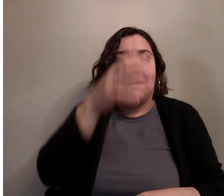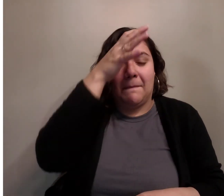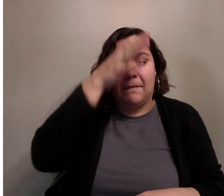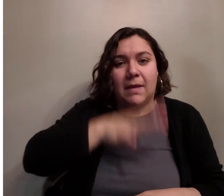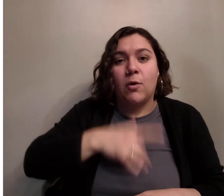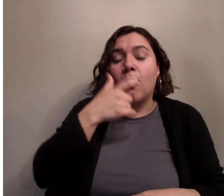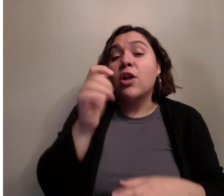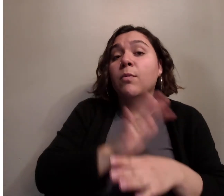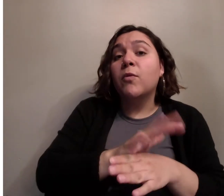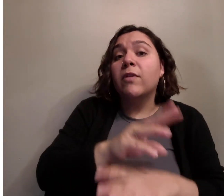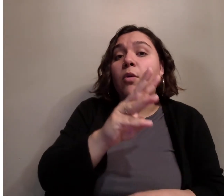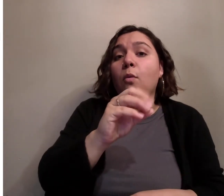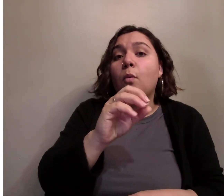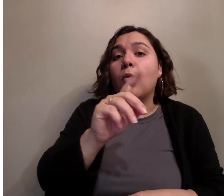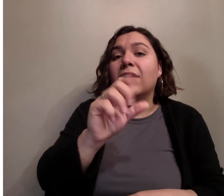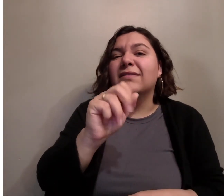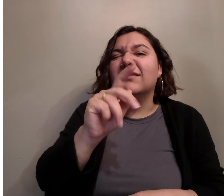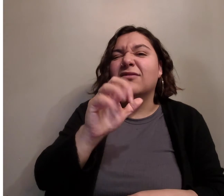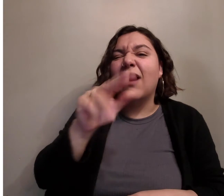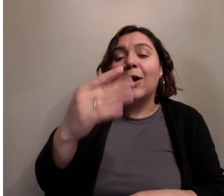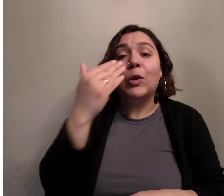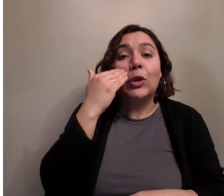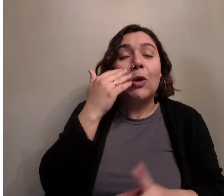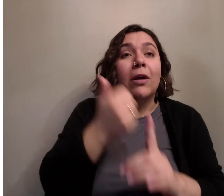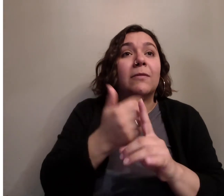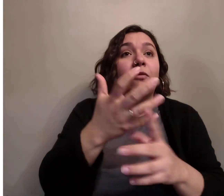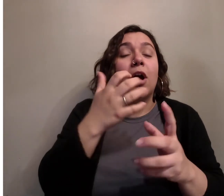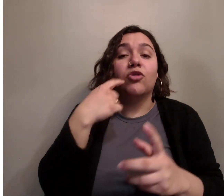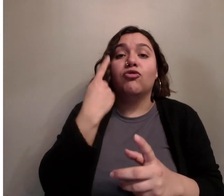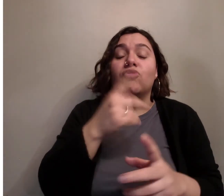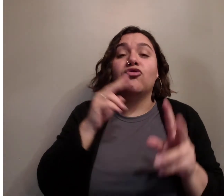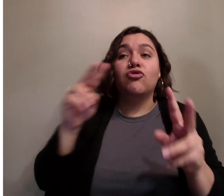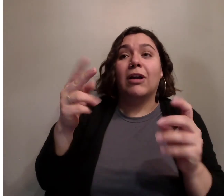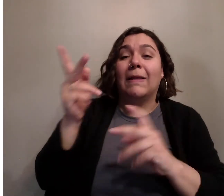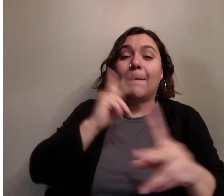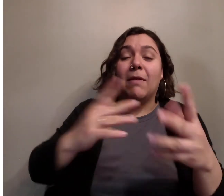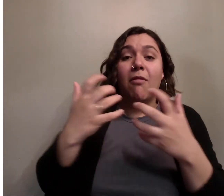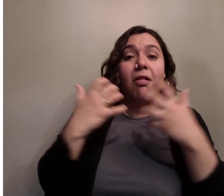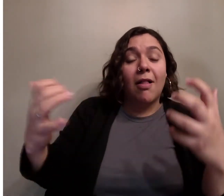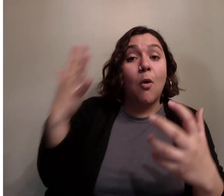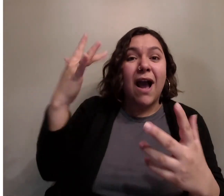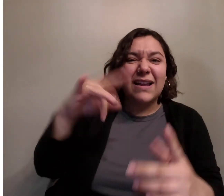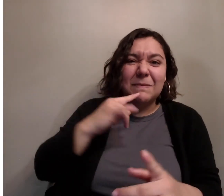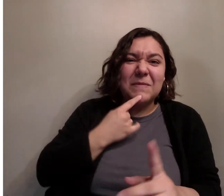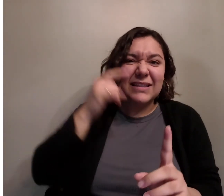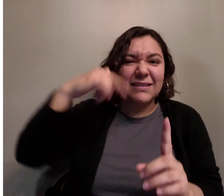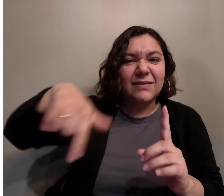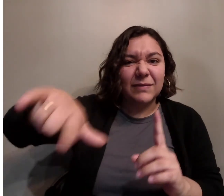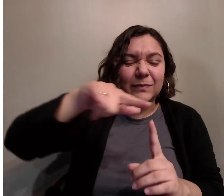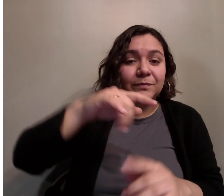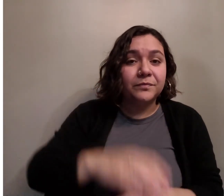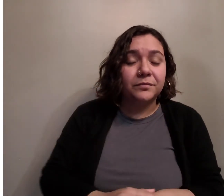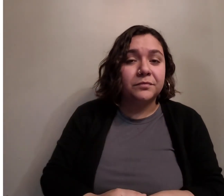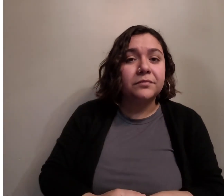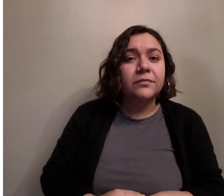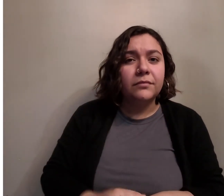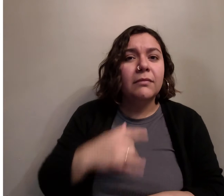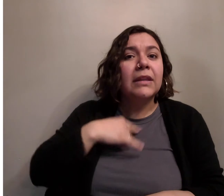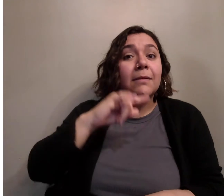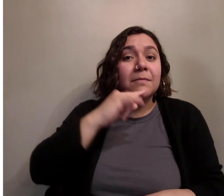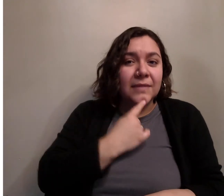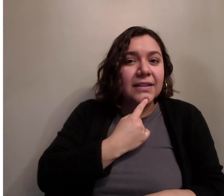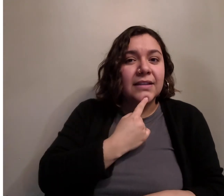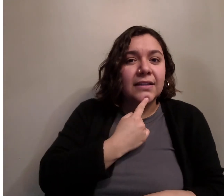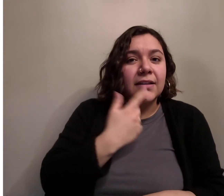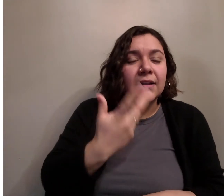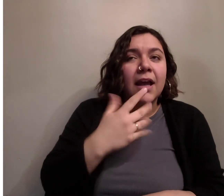Heston is obsessively watching the movie Woodstock, because you can tell he just wants to look at the huge crowds of people because he misses that.